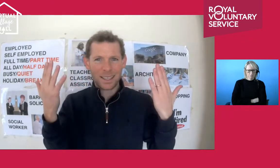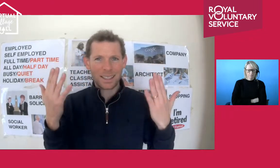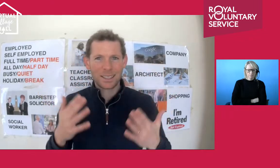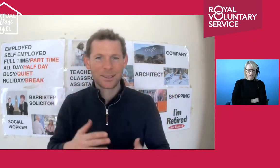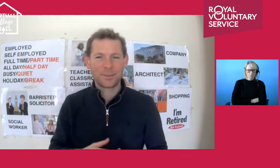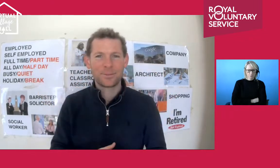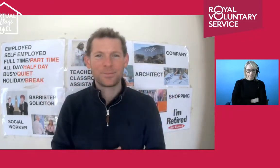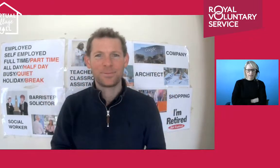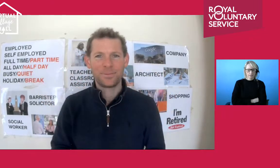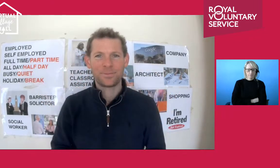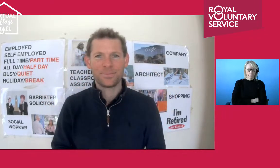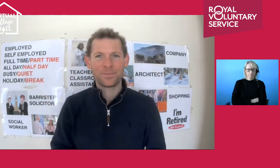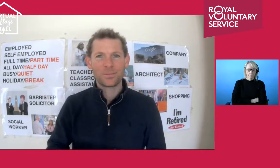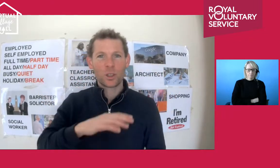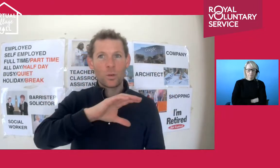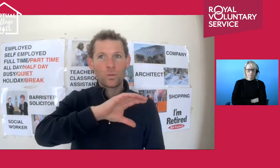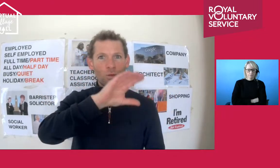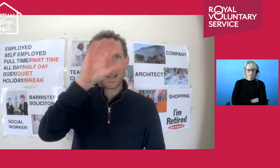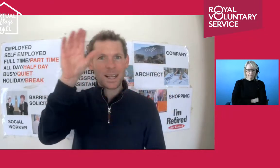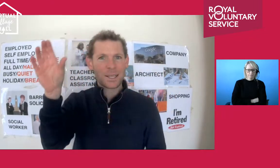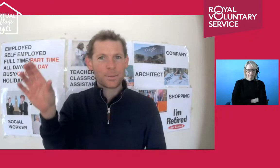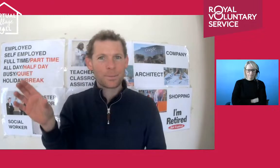Miserable, a miserable day.